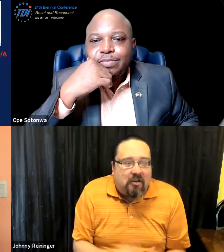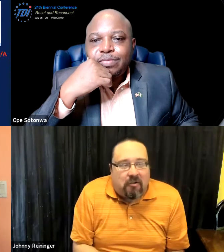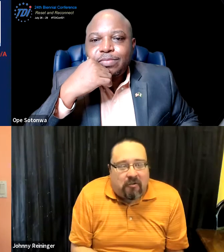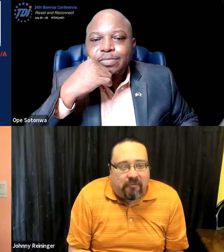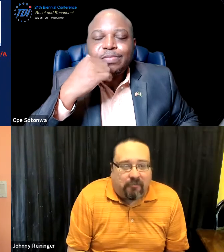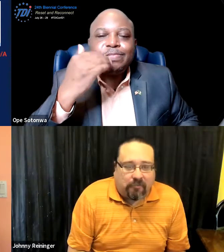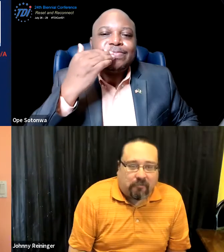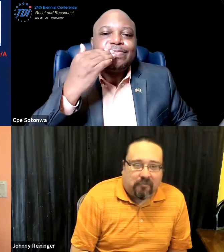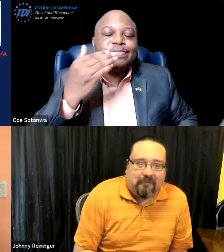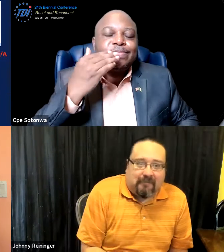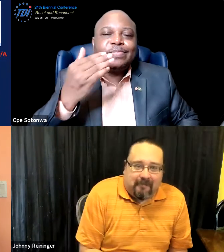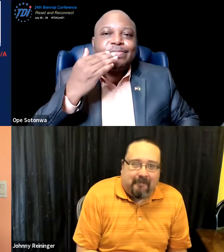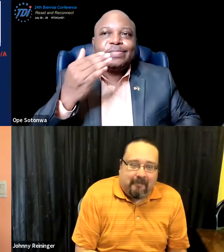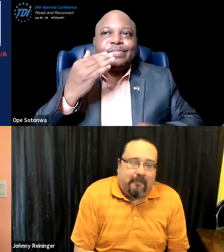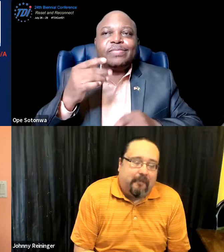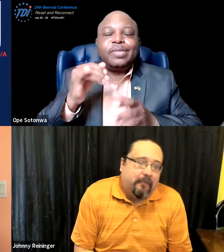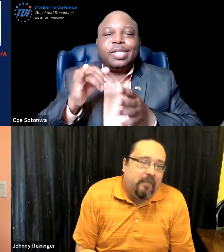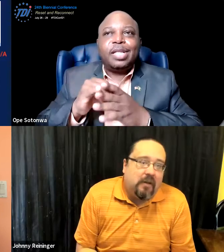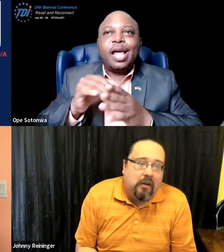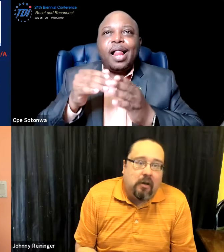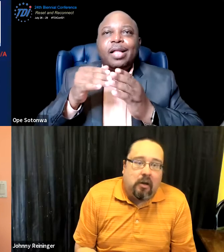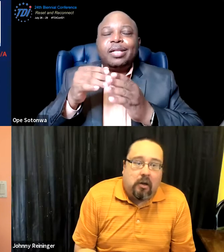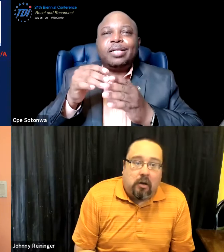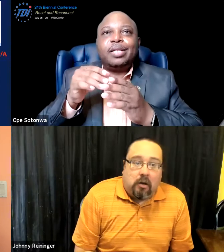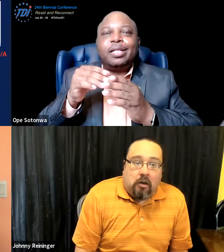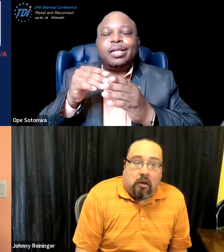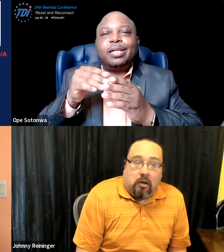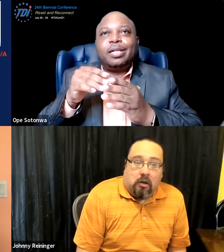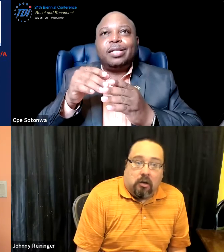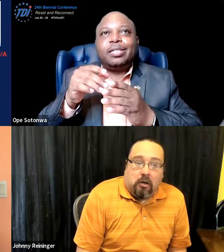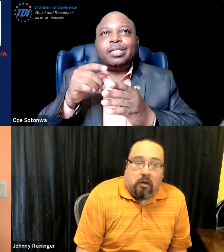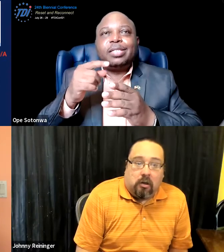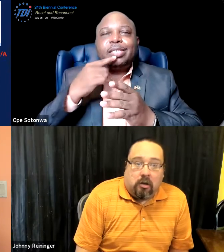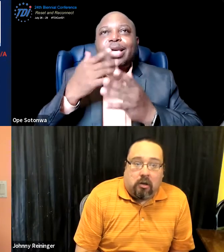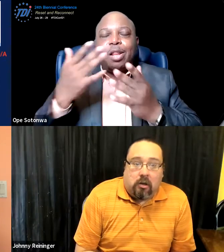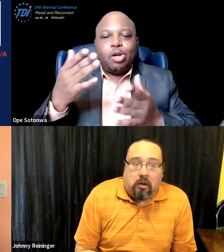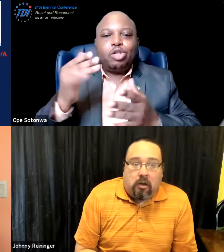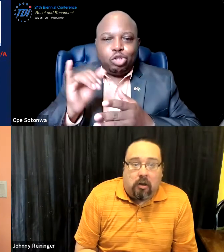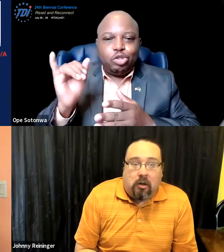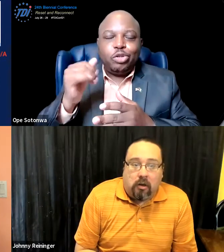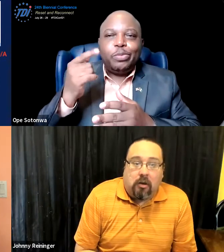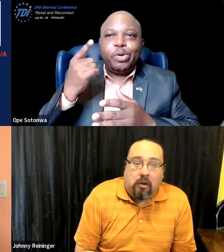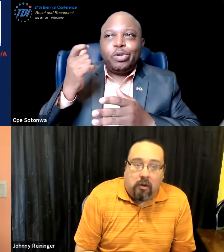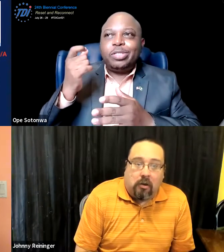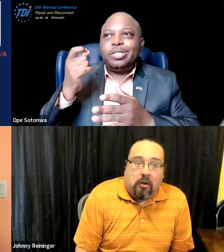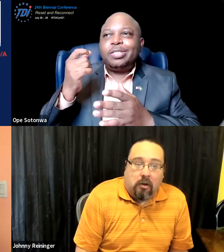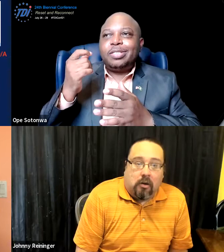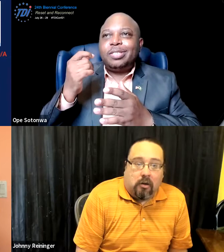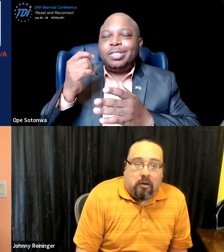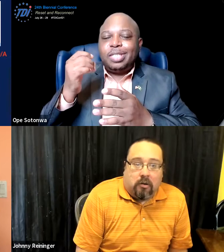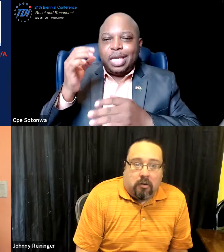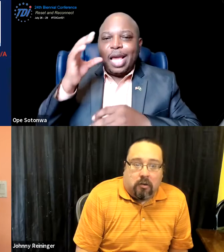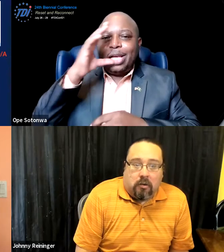up so we can have a stronger framework of what Indigenous is. This is Opie, thank you. That says a lot